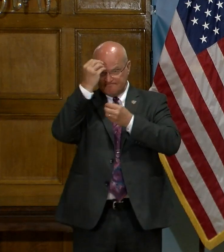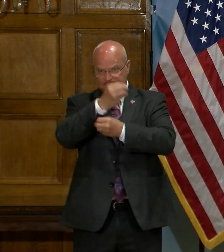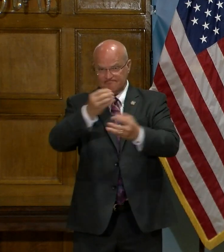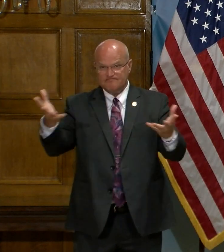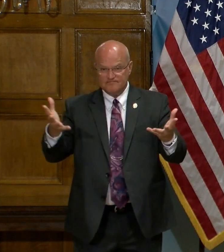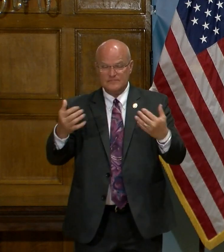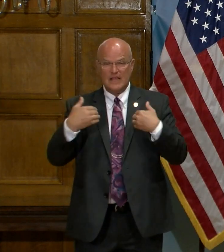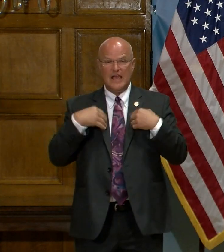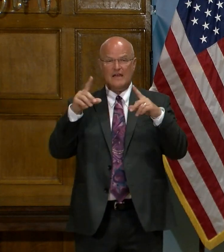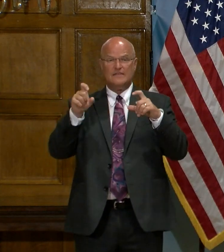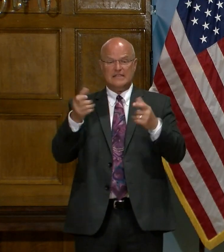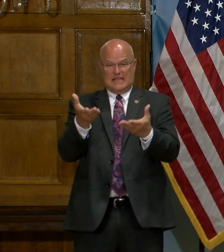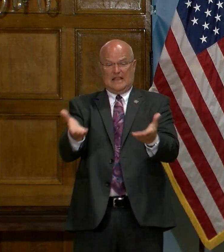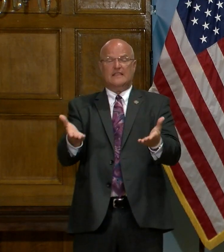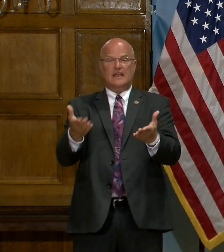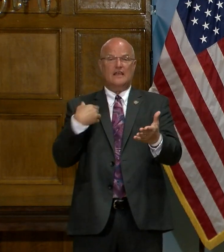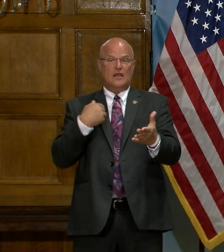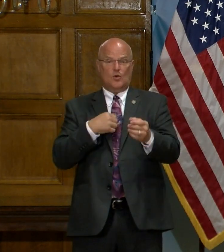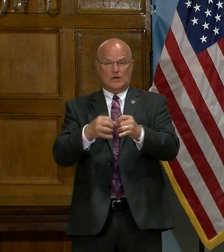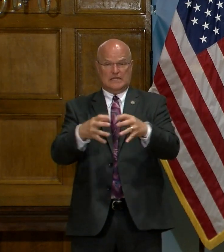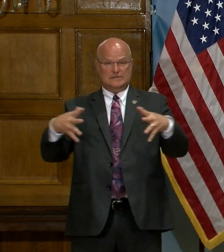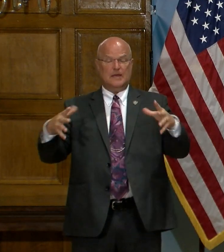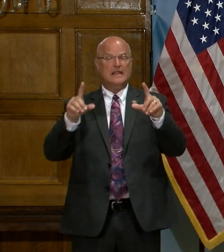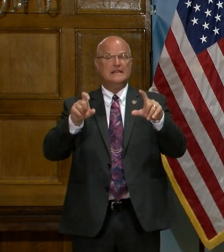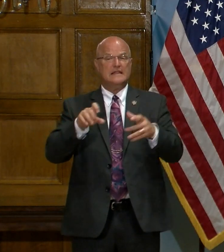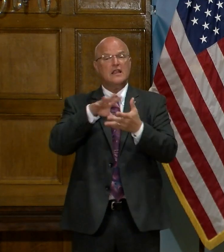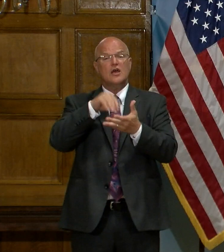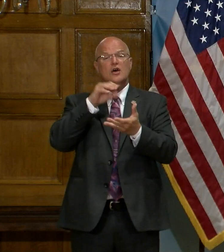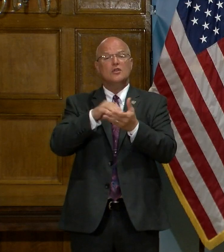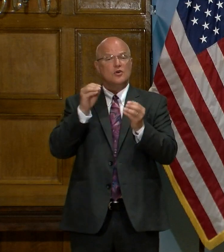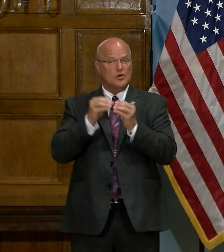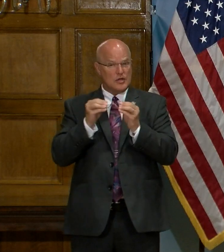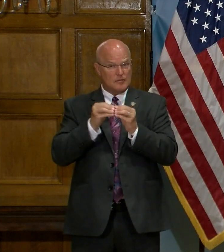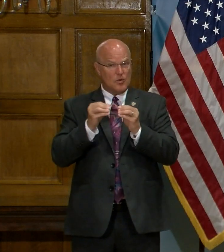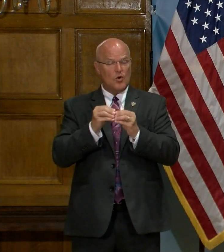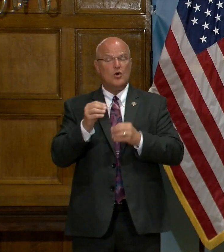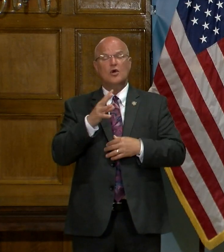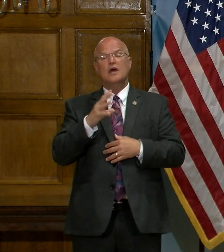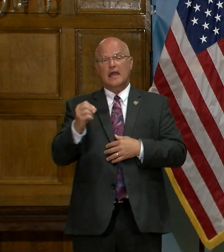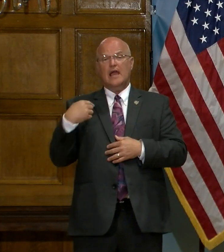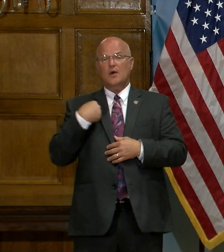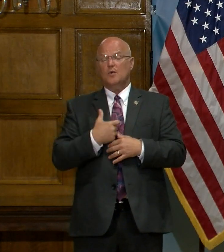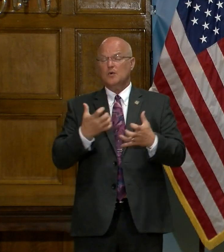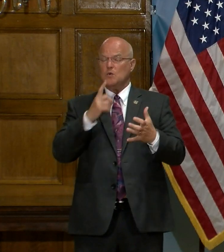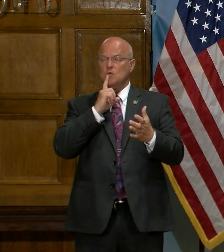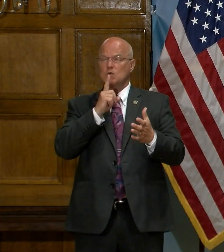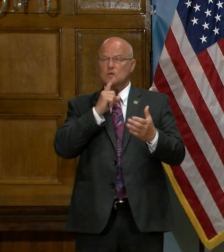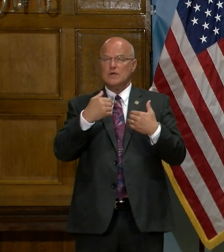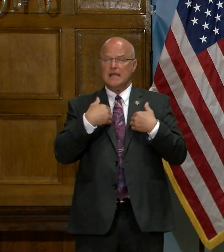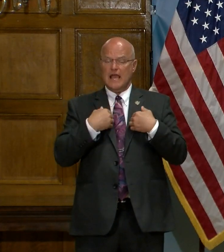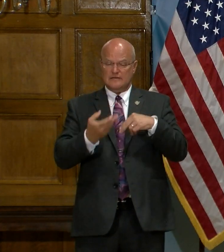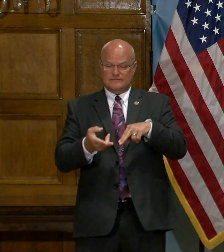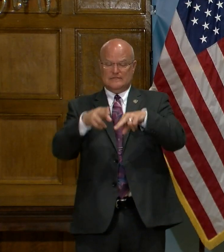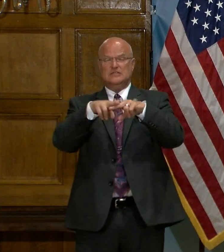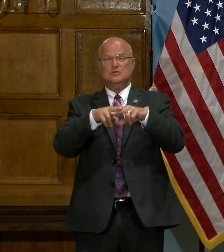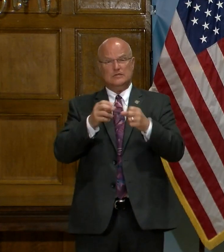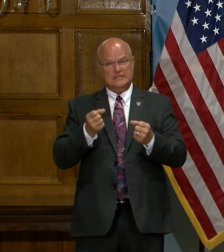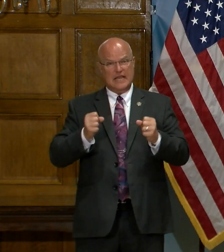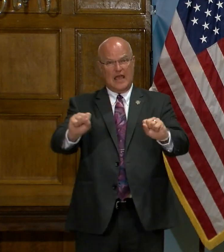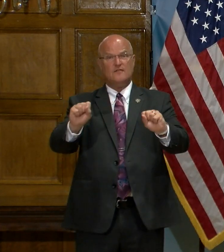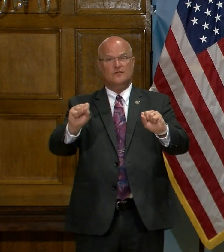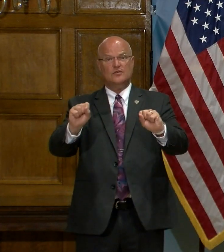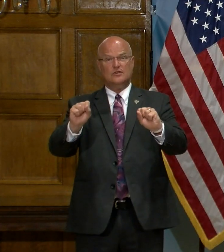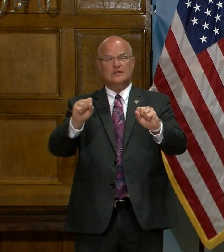making sure we have the testing there, which we're expanding, we're learning more, and we want to really have an increased